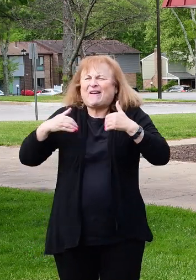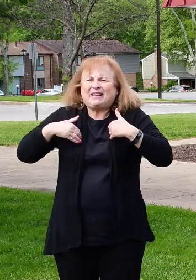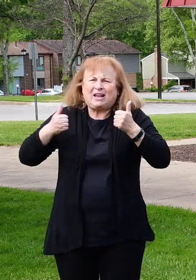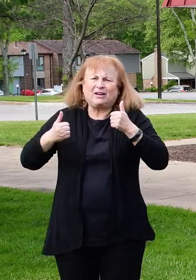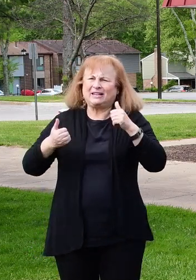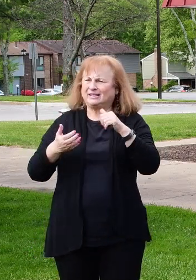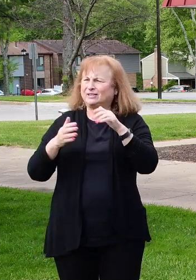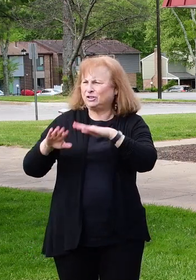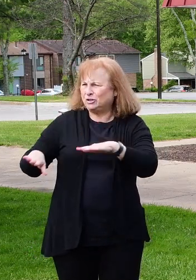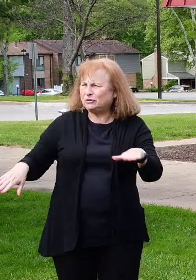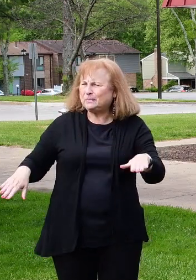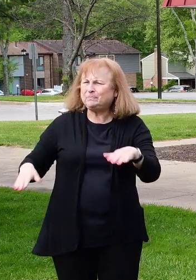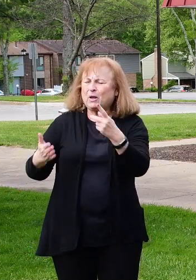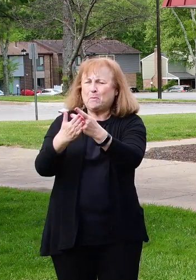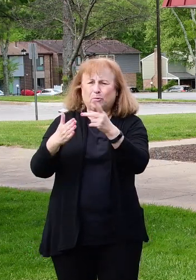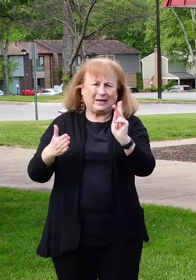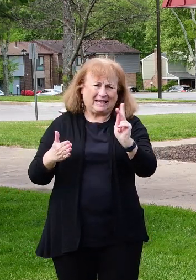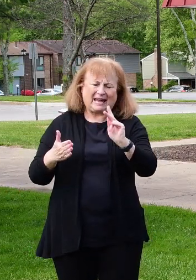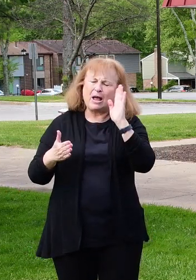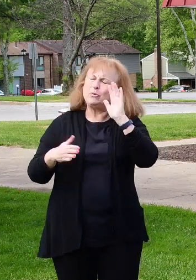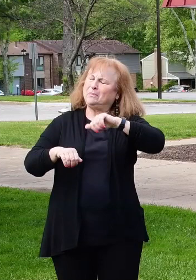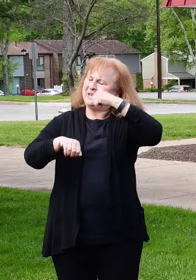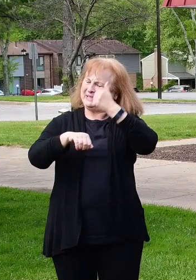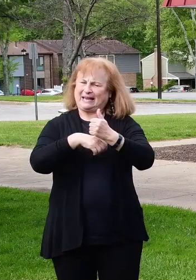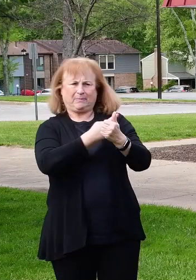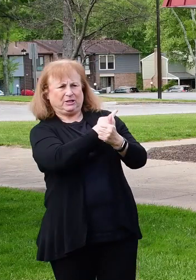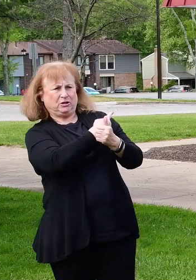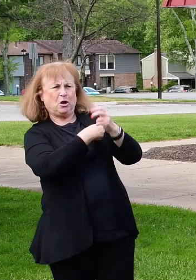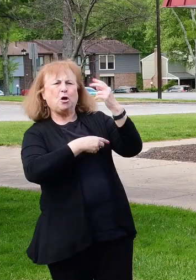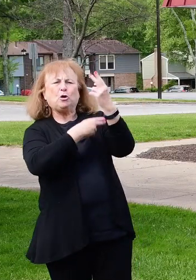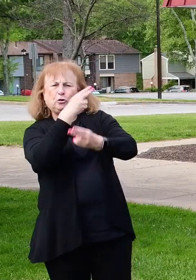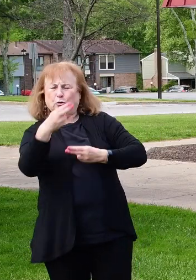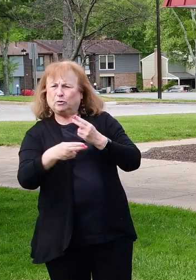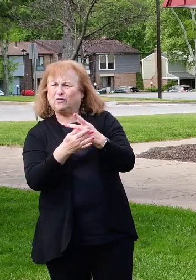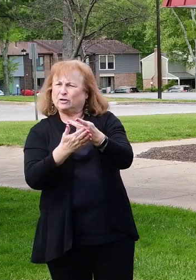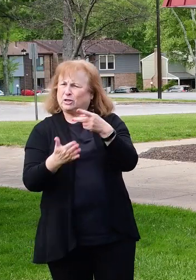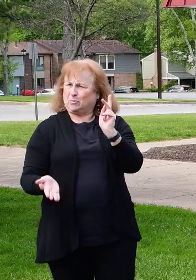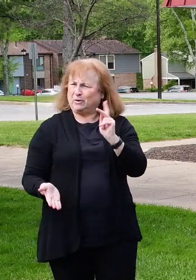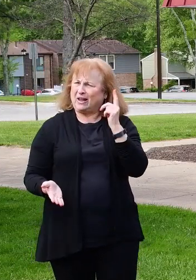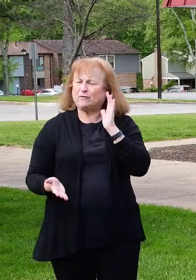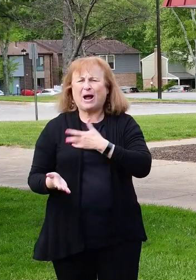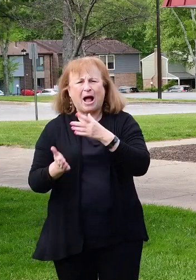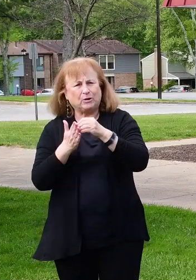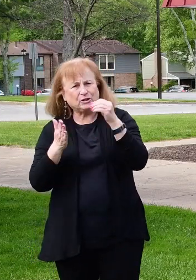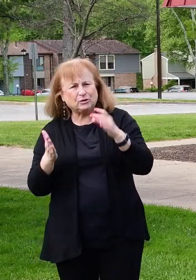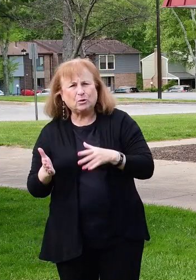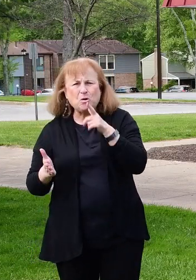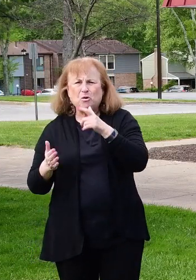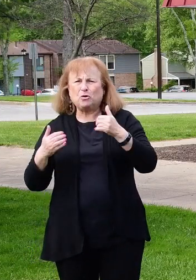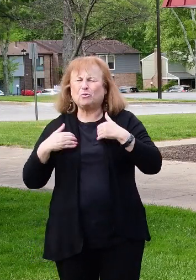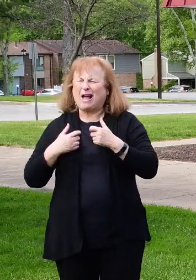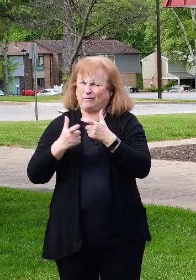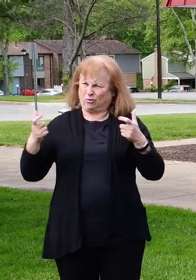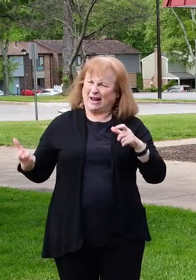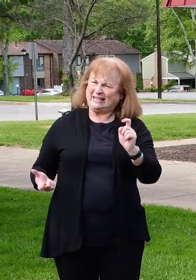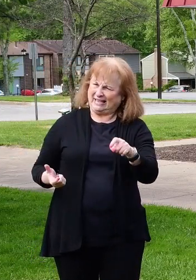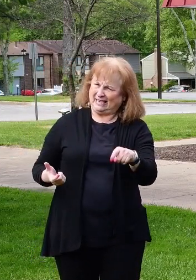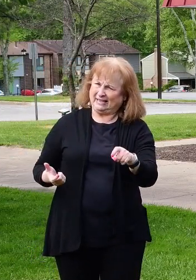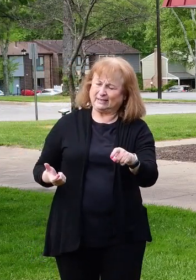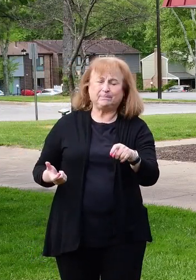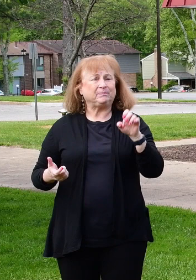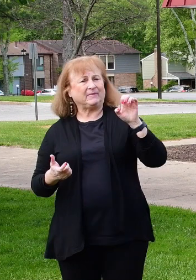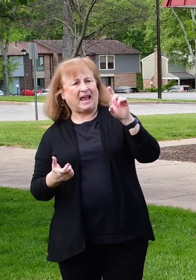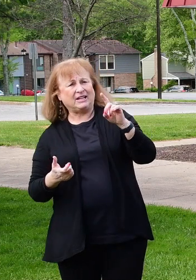youngest learners. Pre-K will be established here, universal pre-K, for our students who have great need.